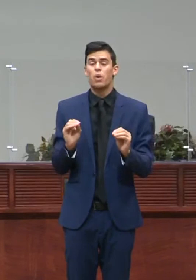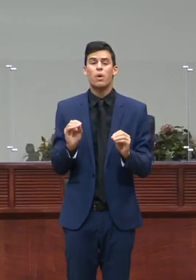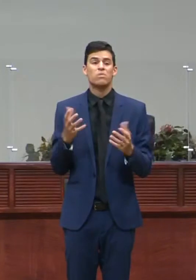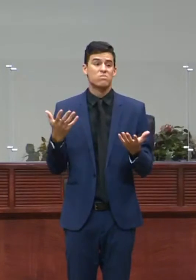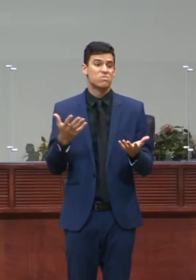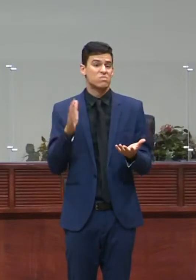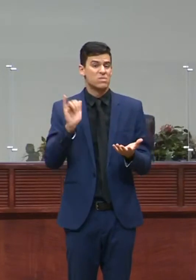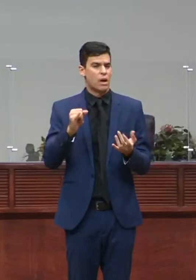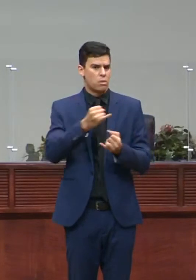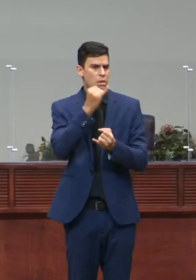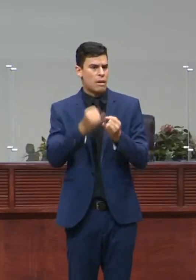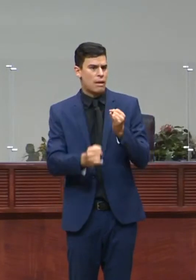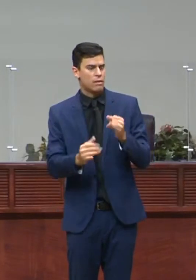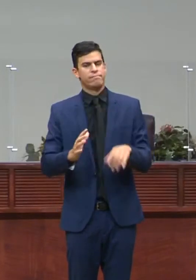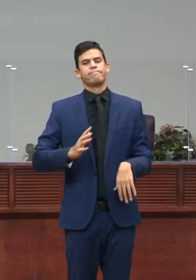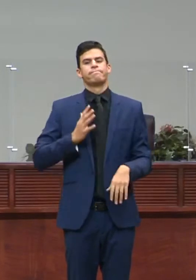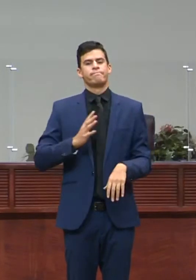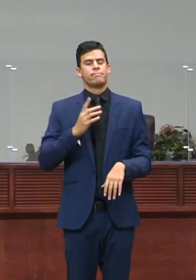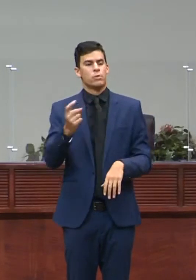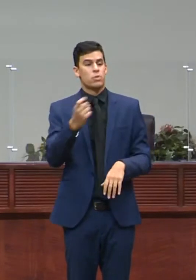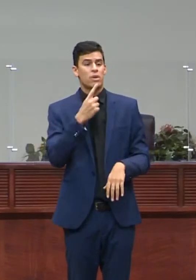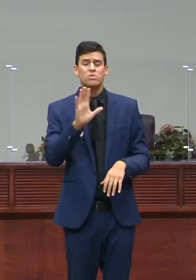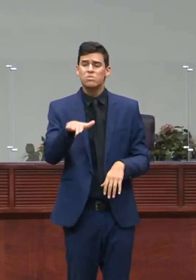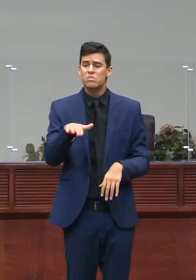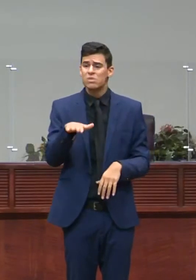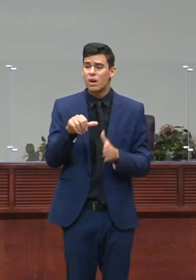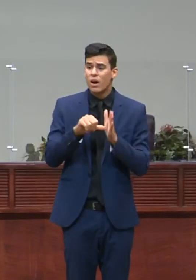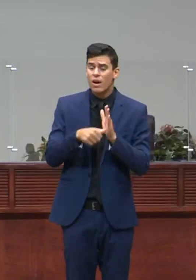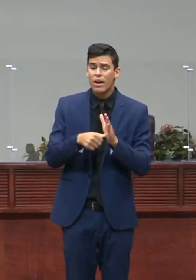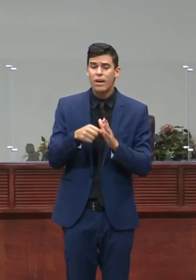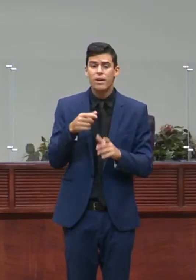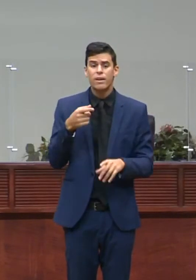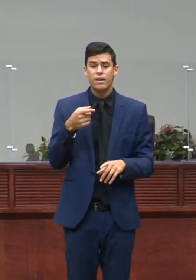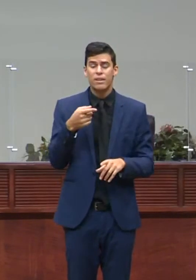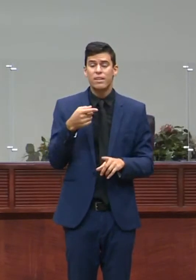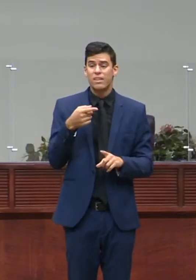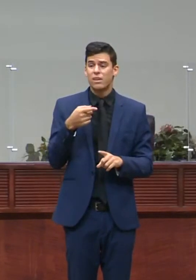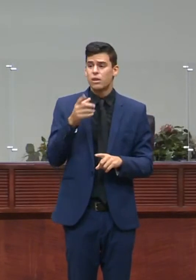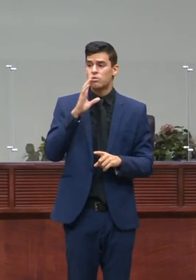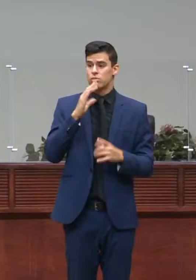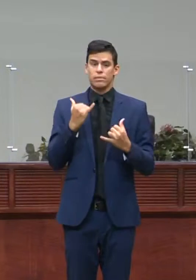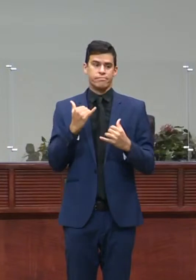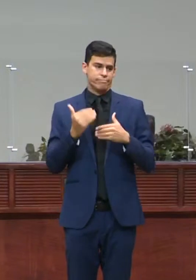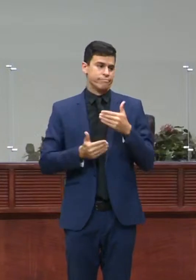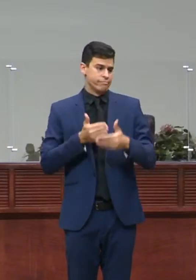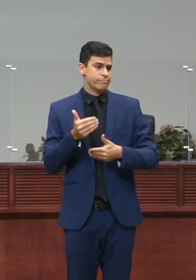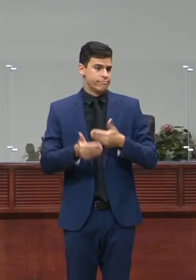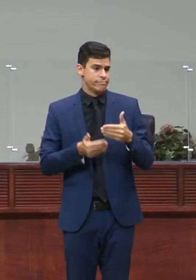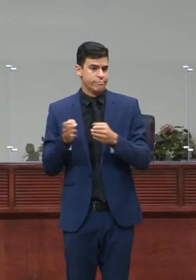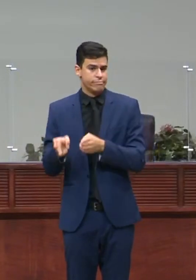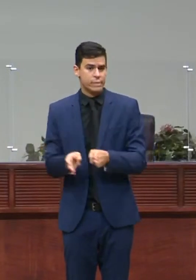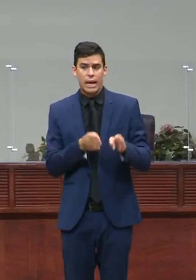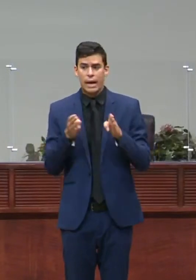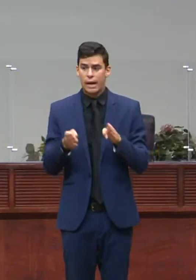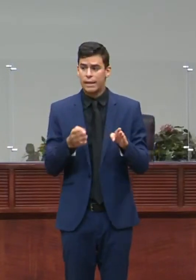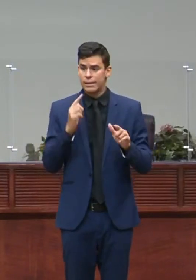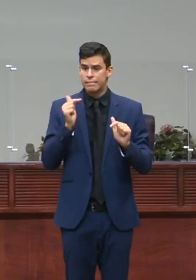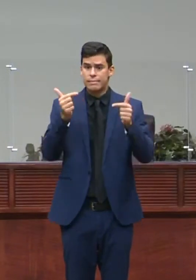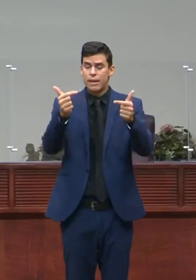was the last official question. Again, just in terms of process, so we're orderly today. We are going to